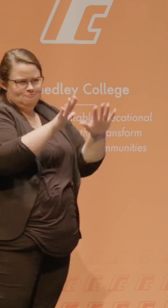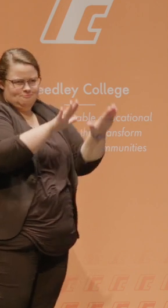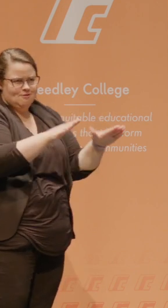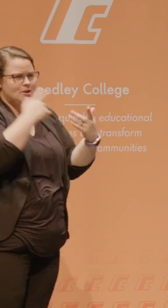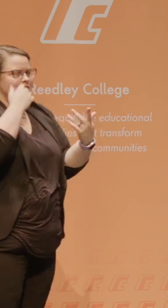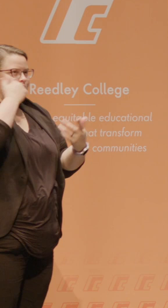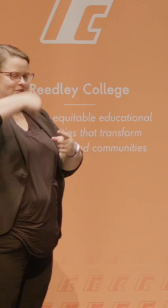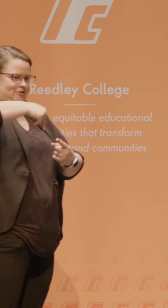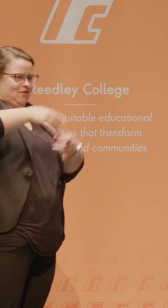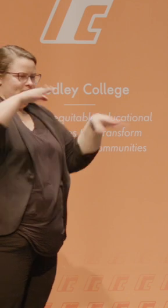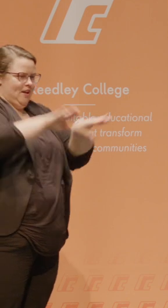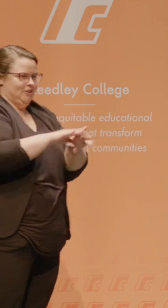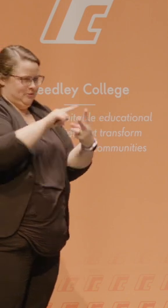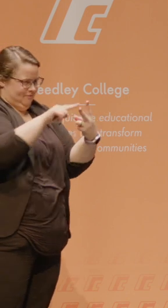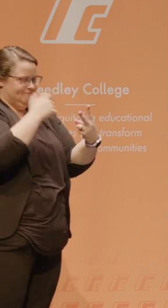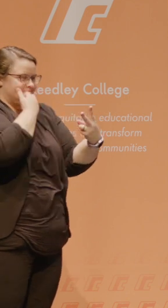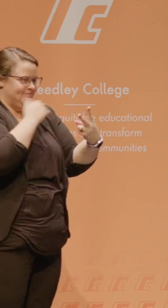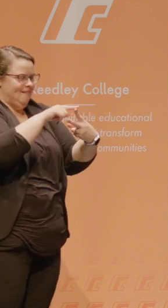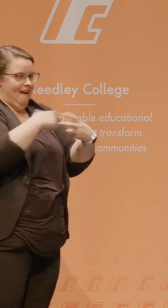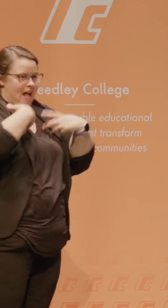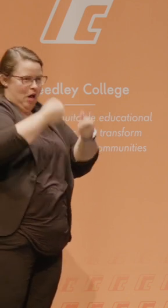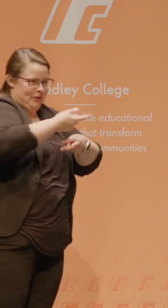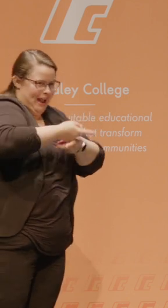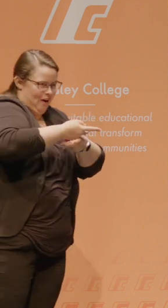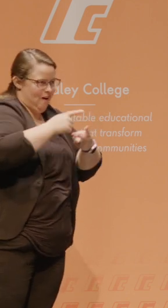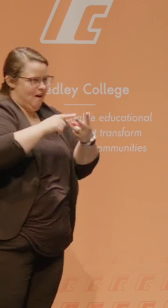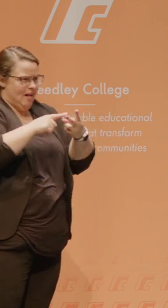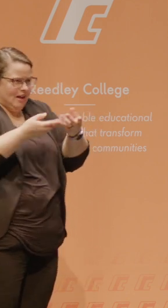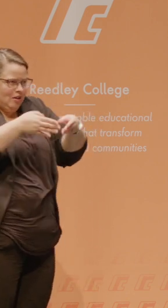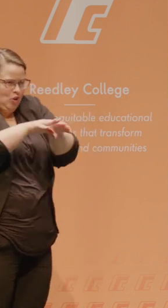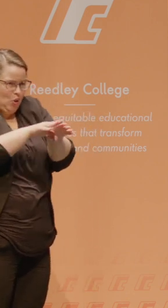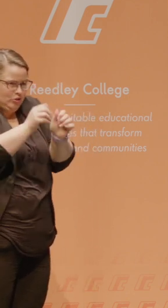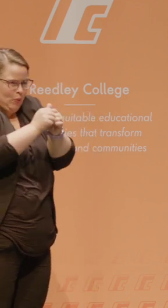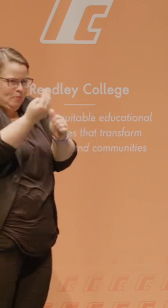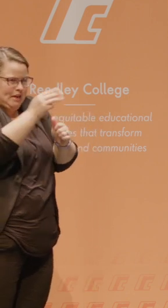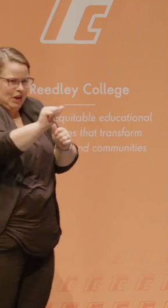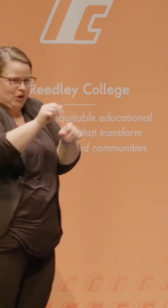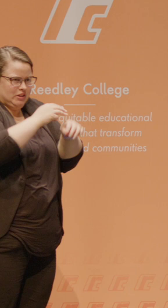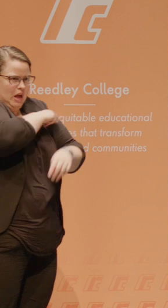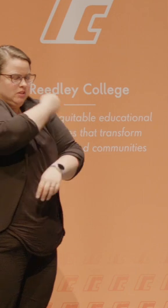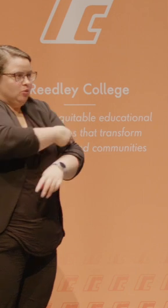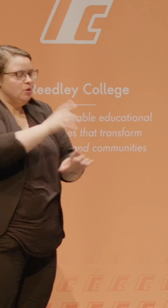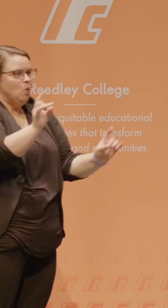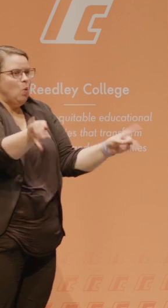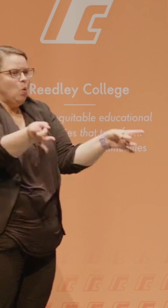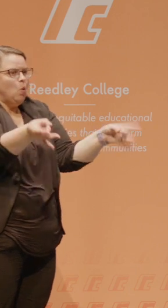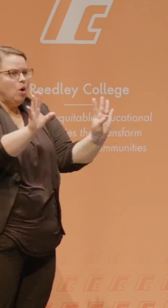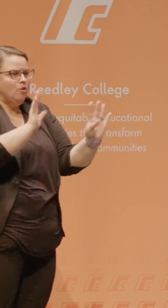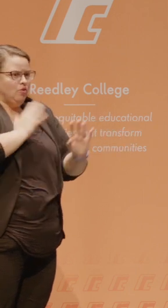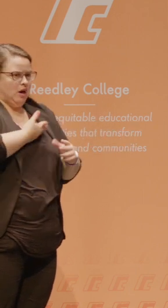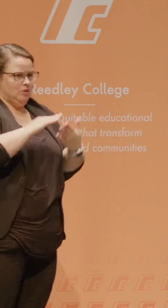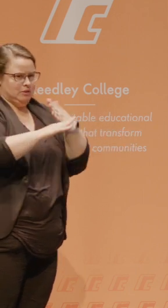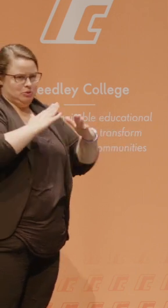we have two things that we really care about, and that's healthcare. With the closure of Madera Hospital, it has been horrible for our community. It's been bad